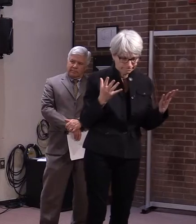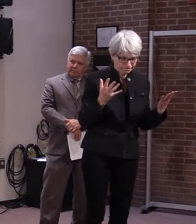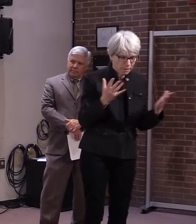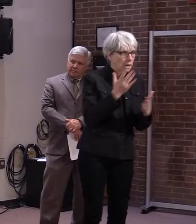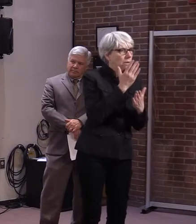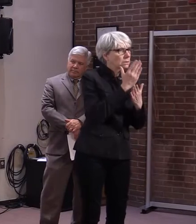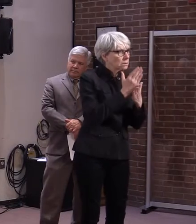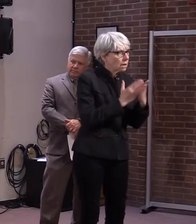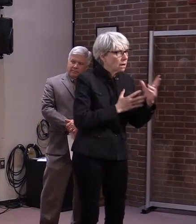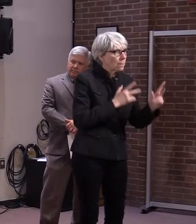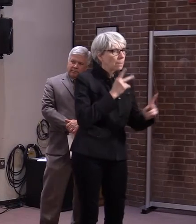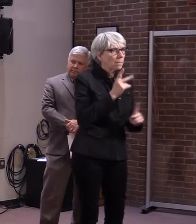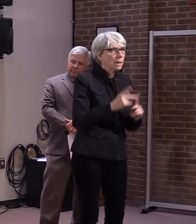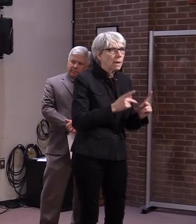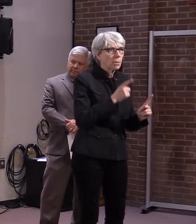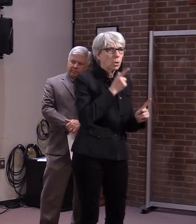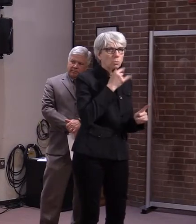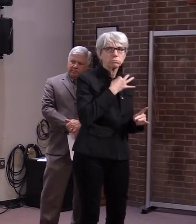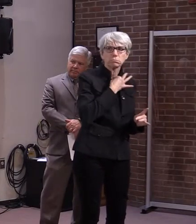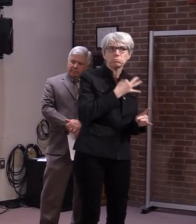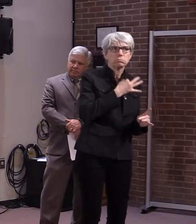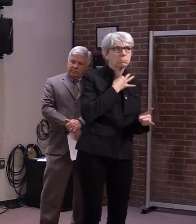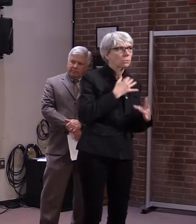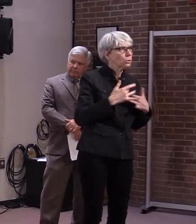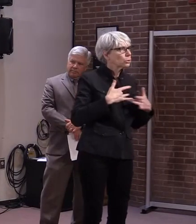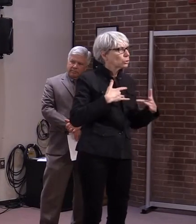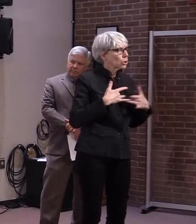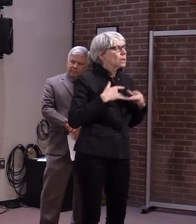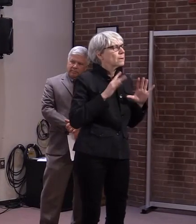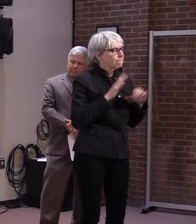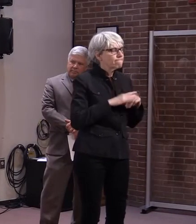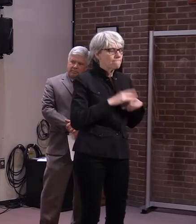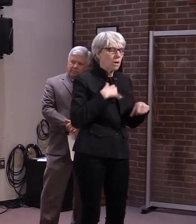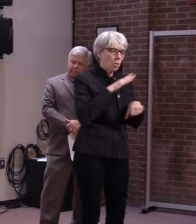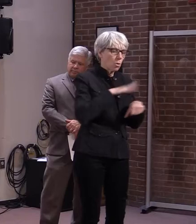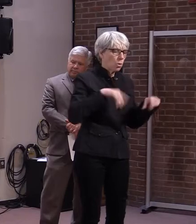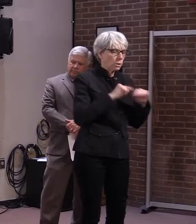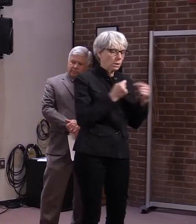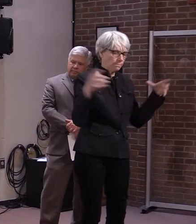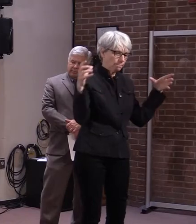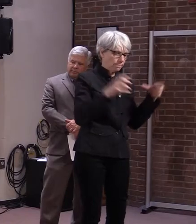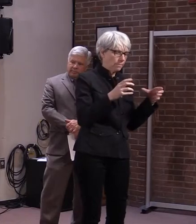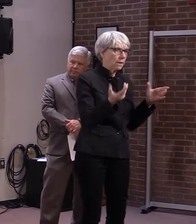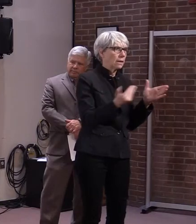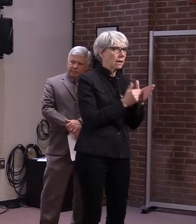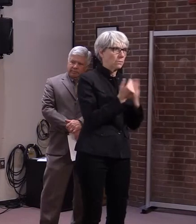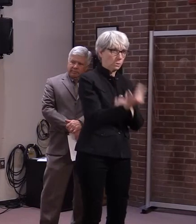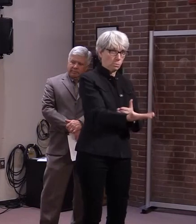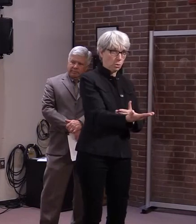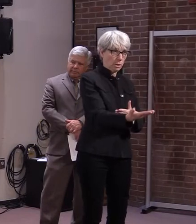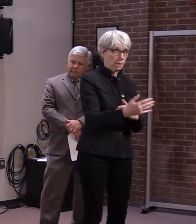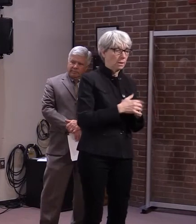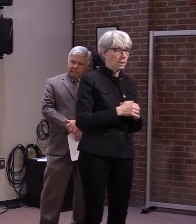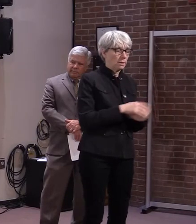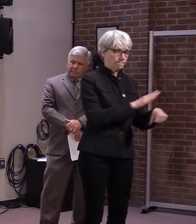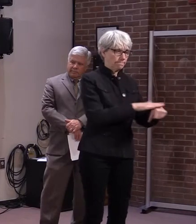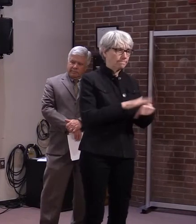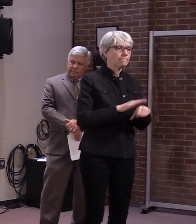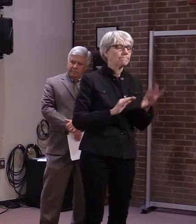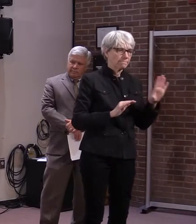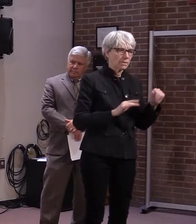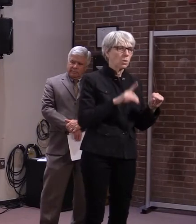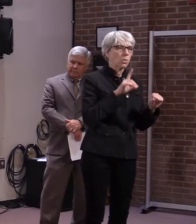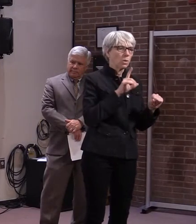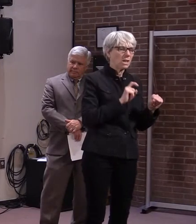people that are concerned about this date, I brought the team together this morning and said that we should have